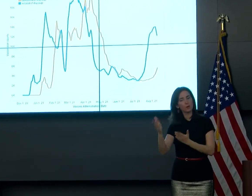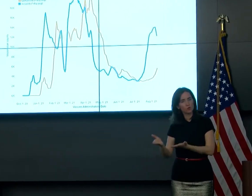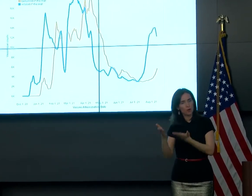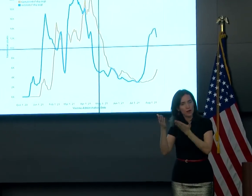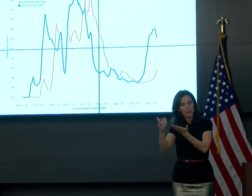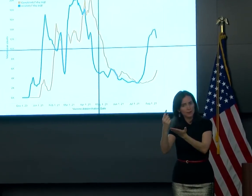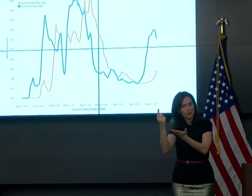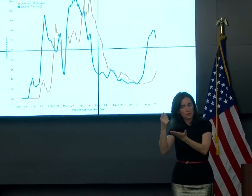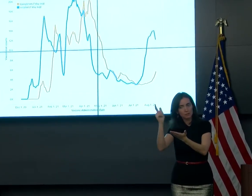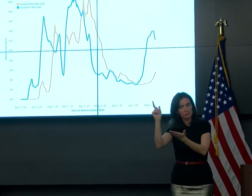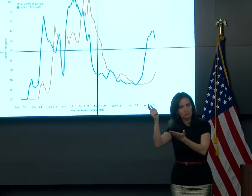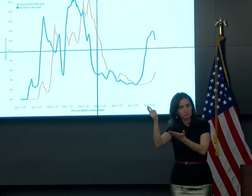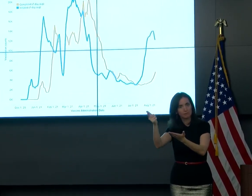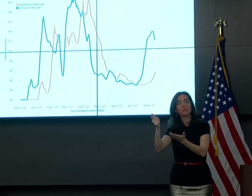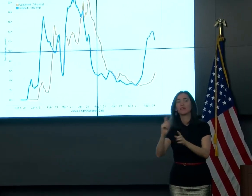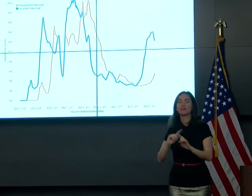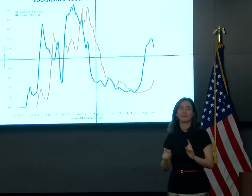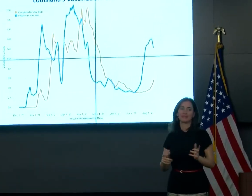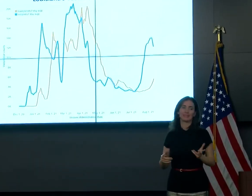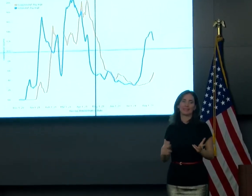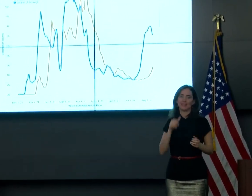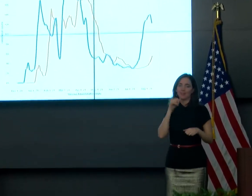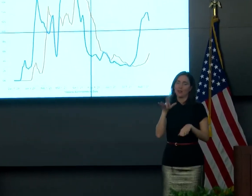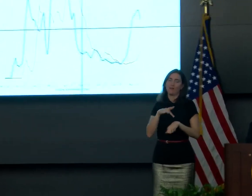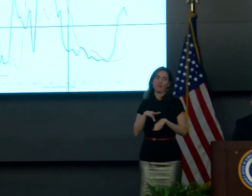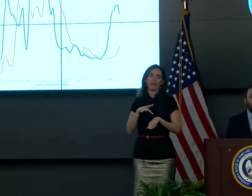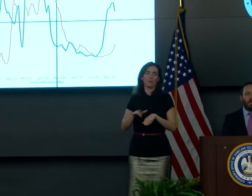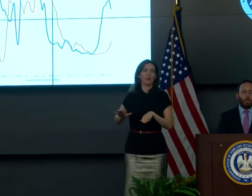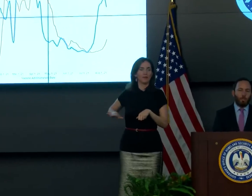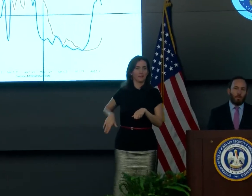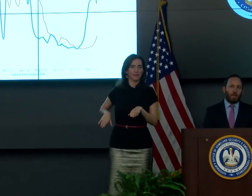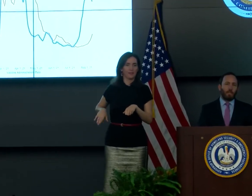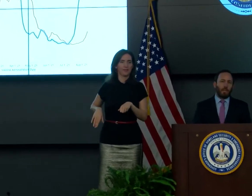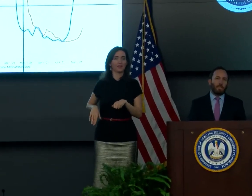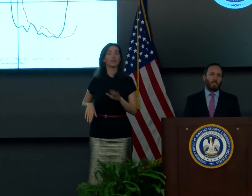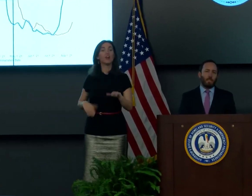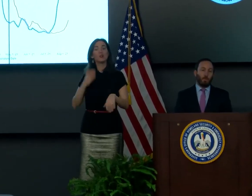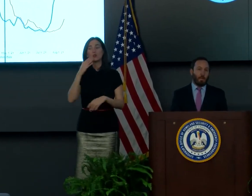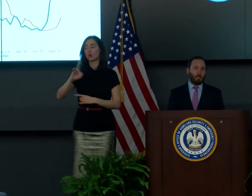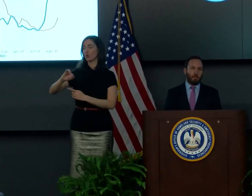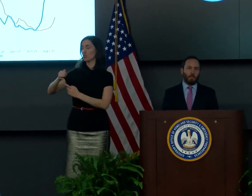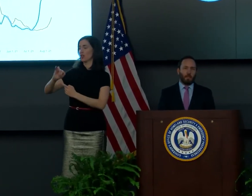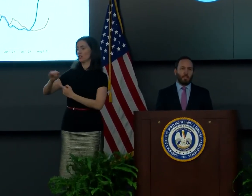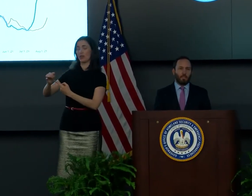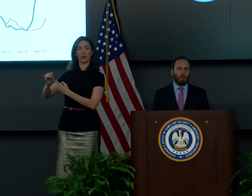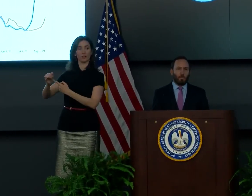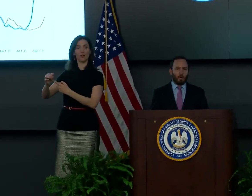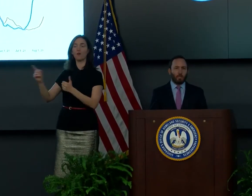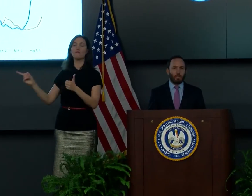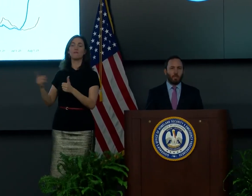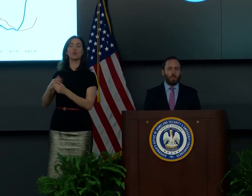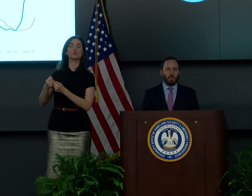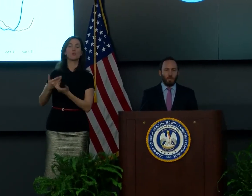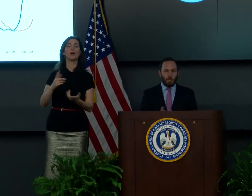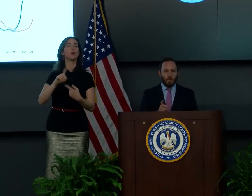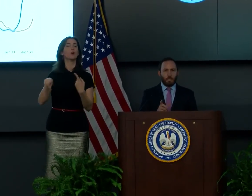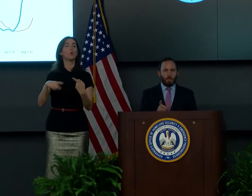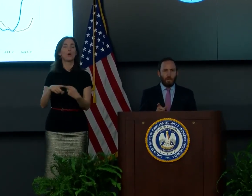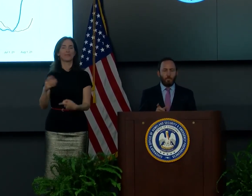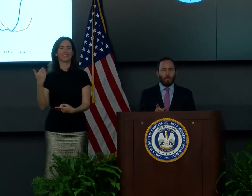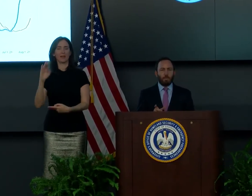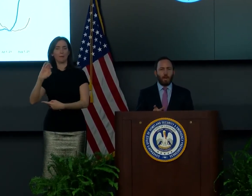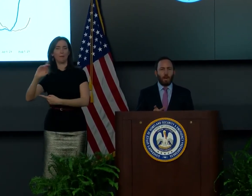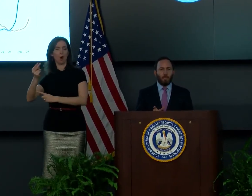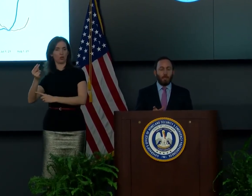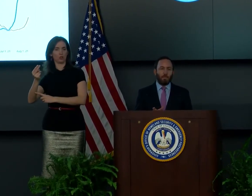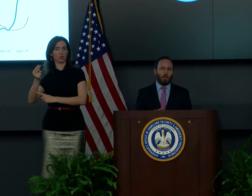some point in the future. It's just not available yet. You know, J&J didn't come into circulation until March. So it does give a